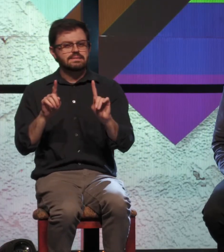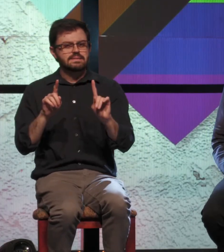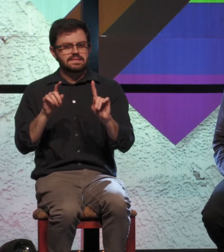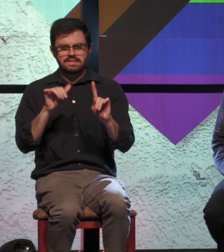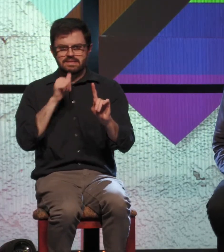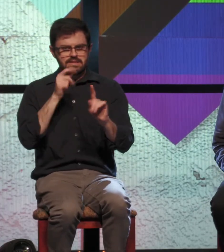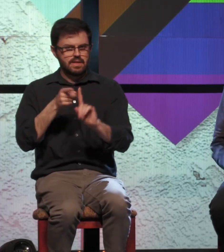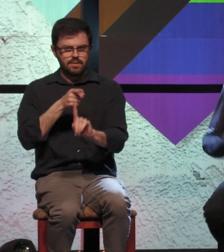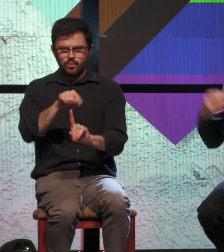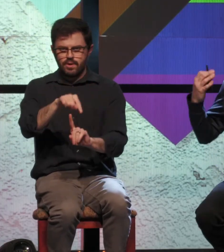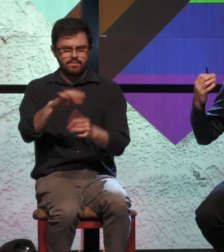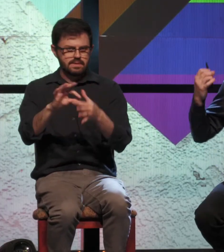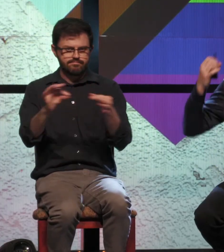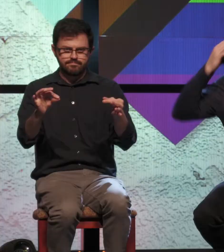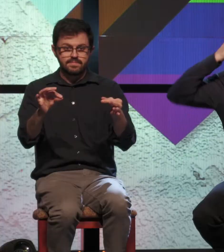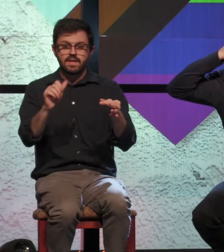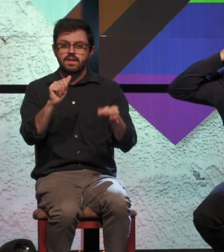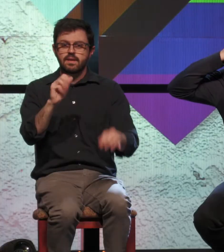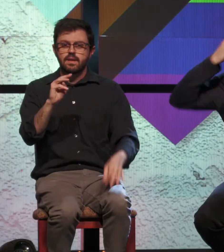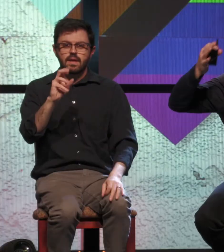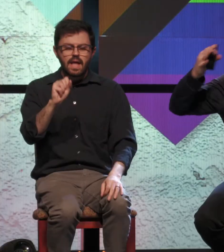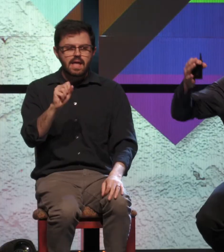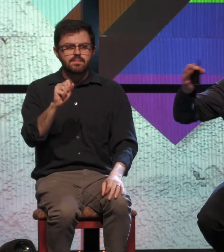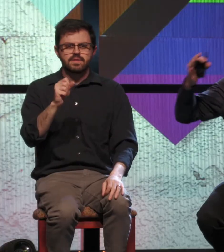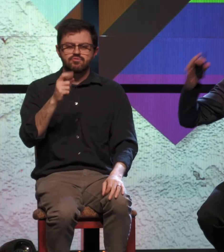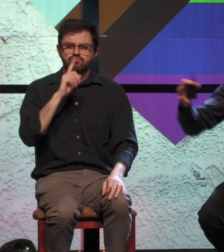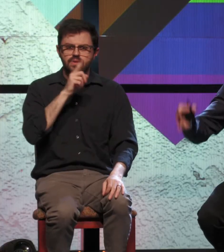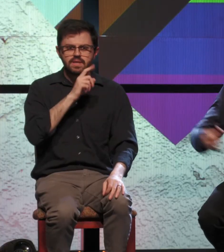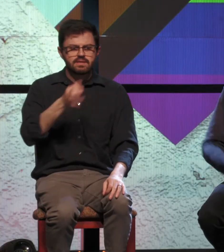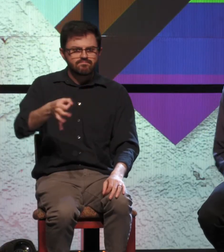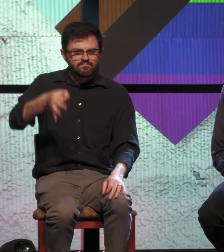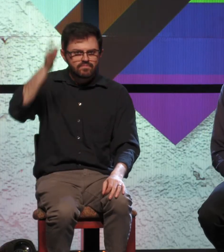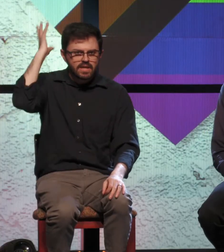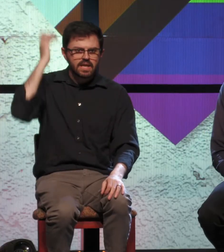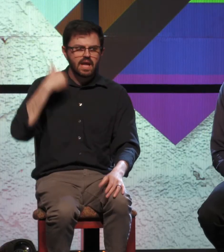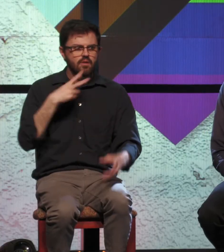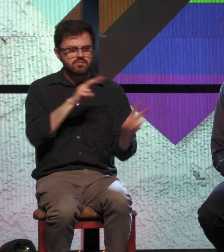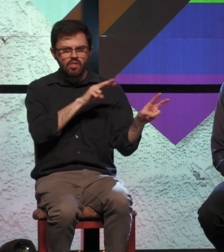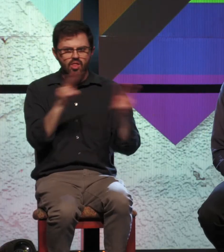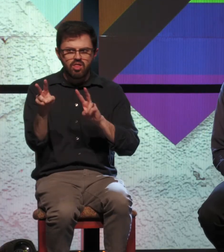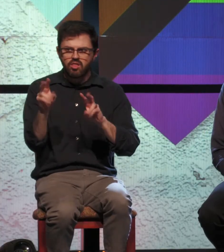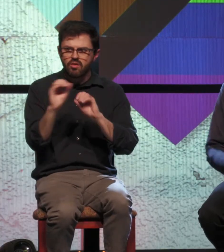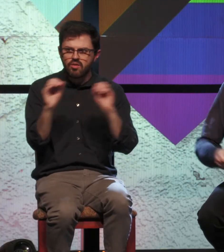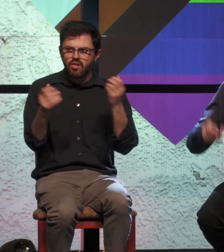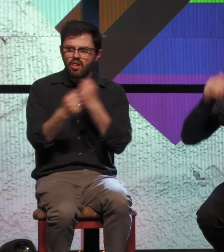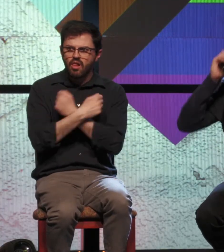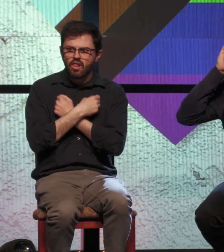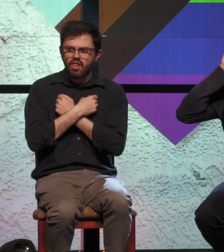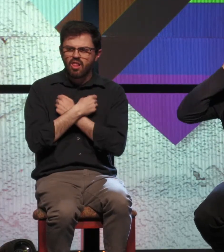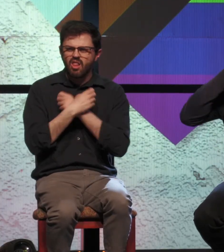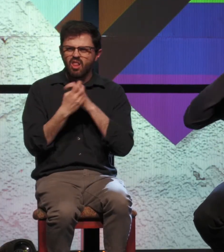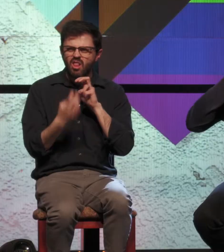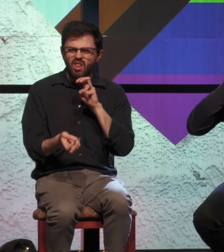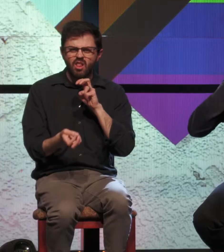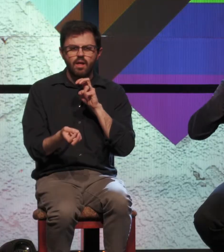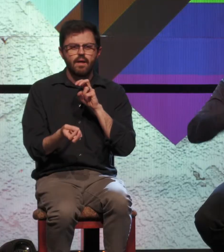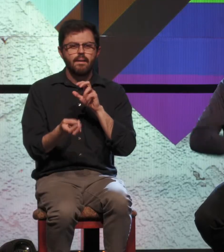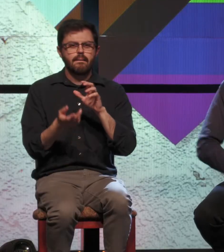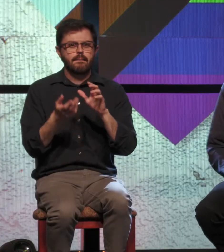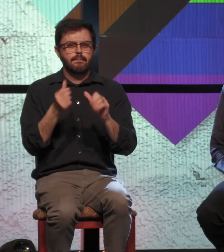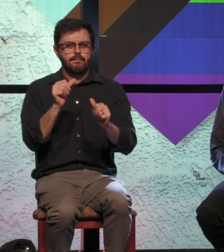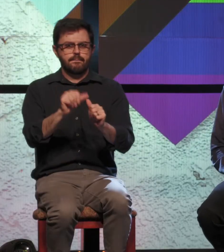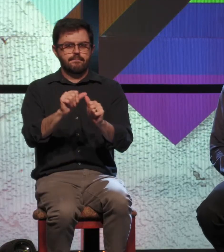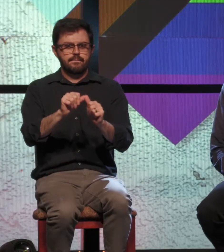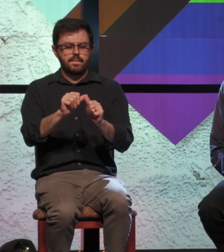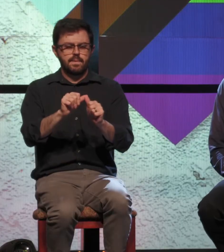is saying. This text is Amos like losing his mind, looking around. And we should remember